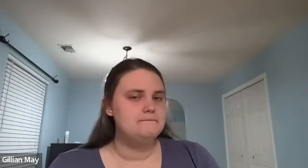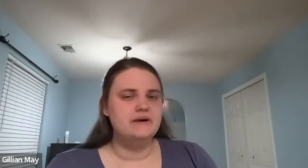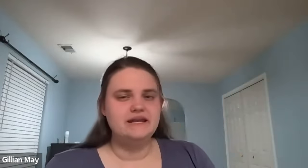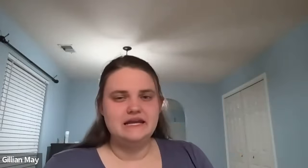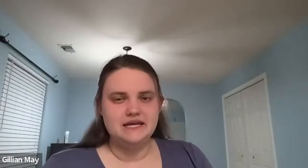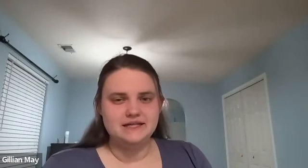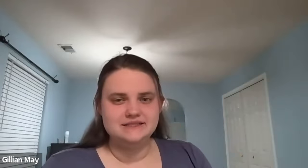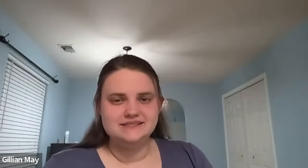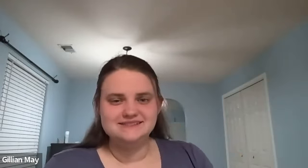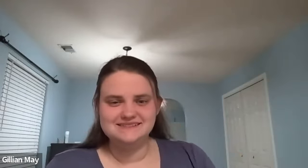banana.